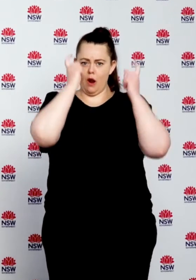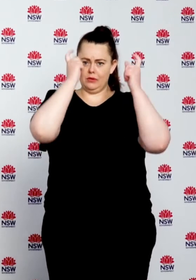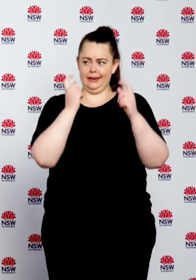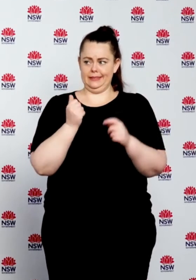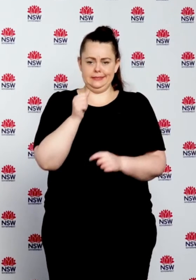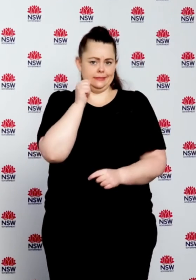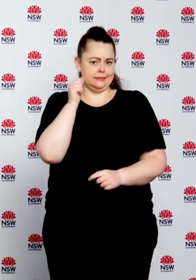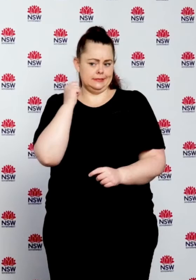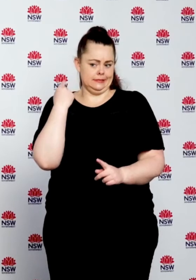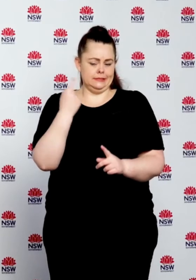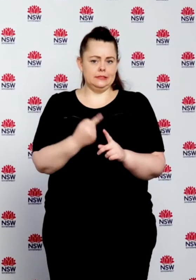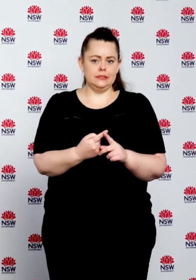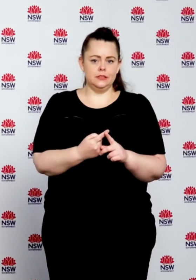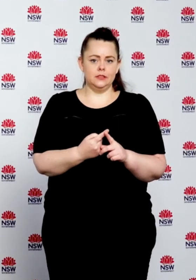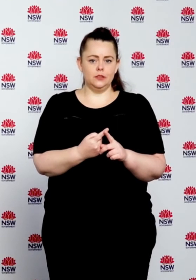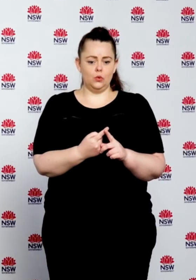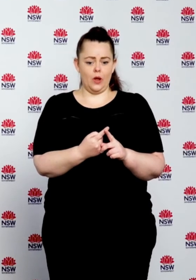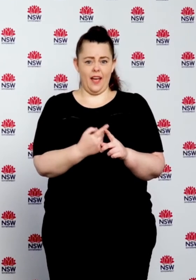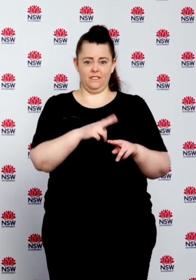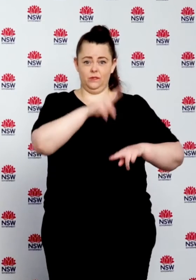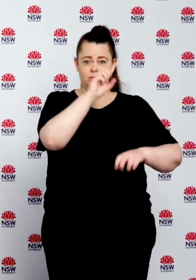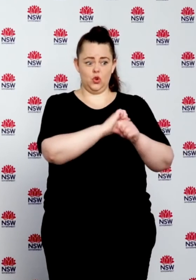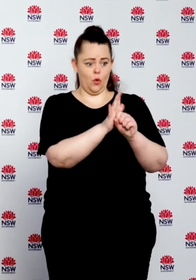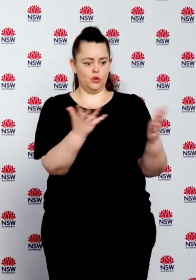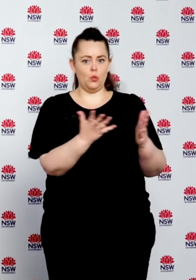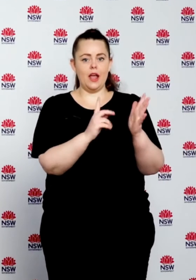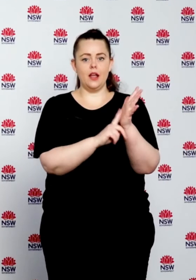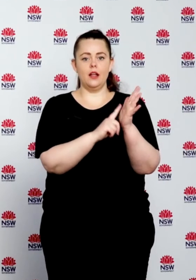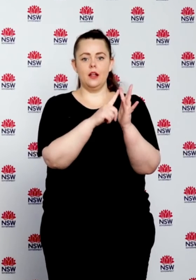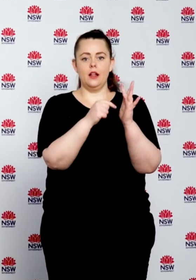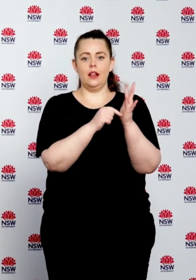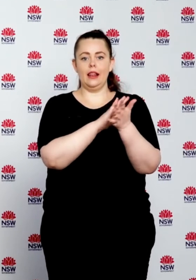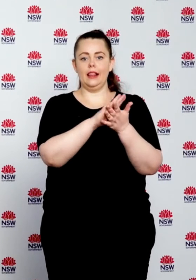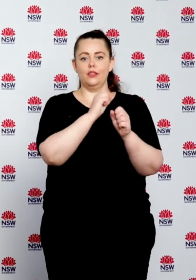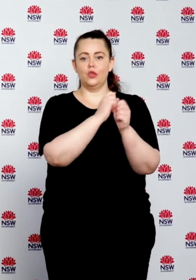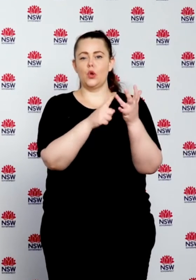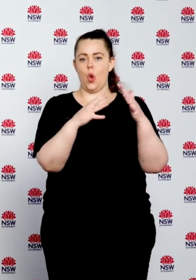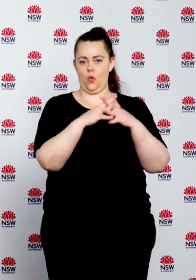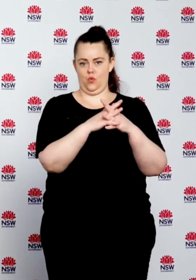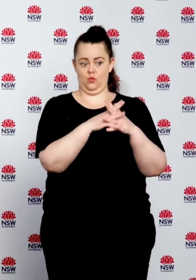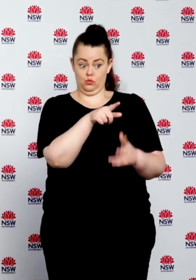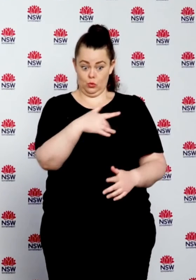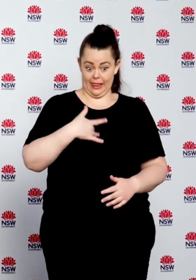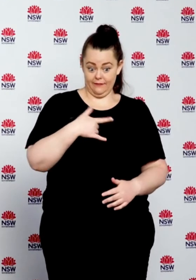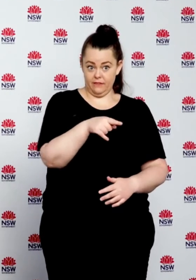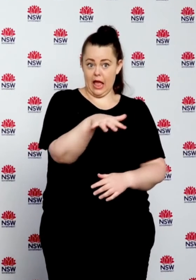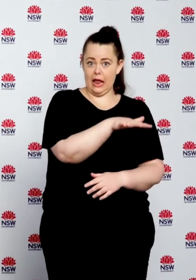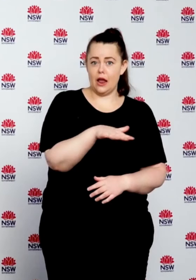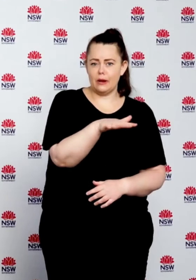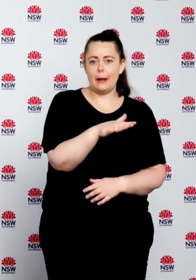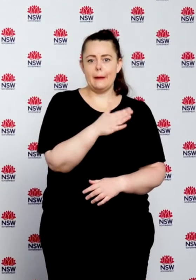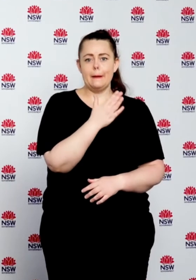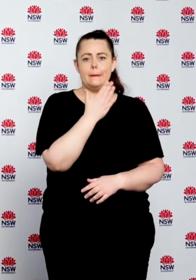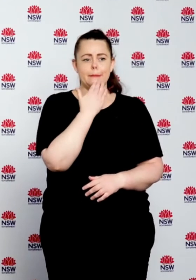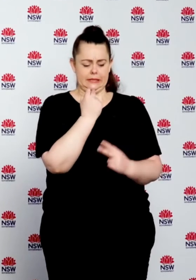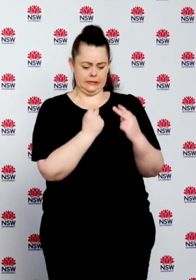increased number of cases reported in Lithgow. So people in Lithgow, please watch out for symptoms and come forward for testing with